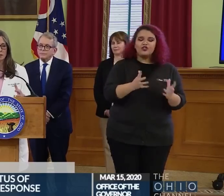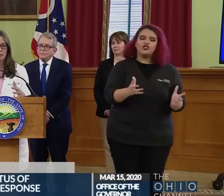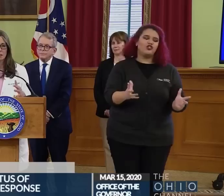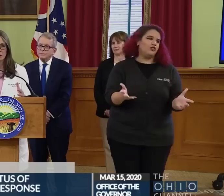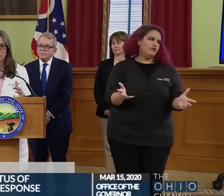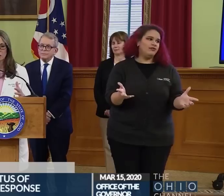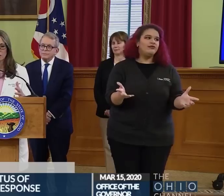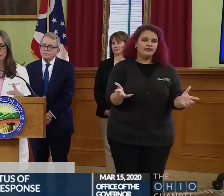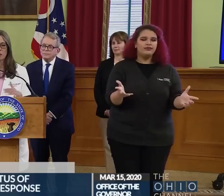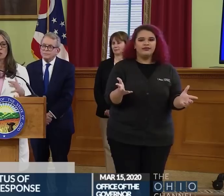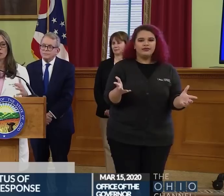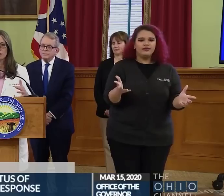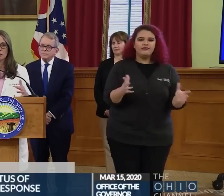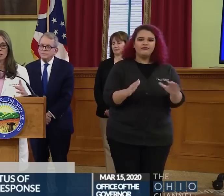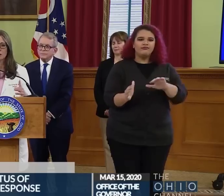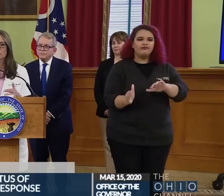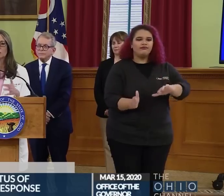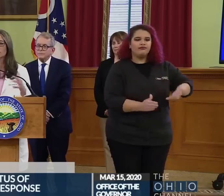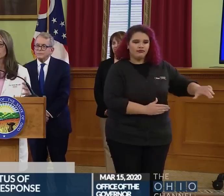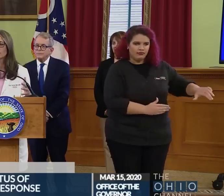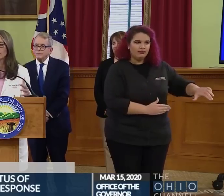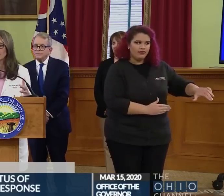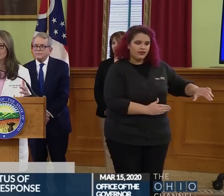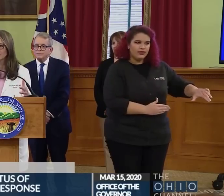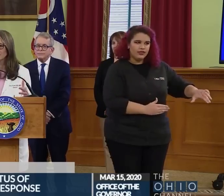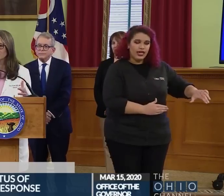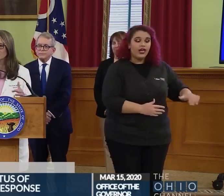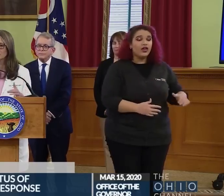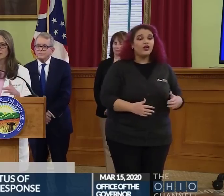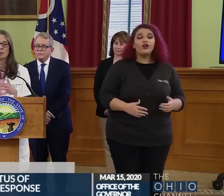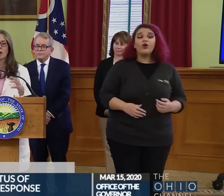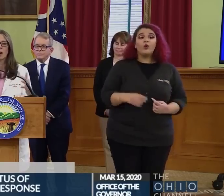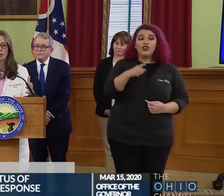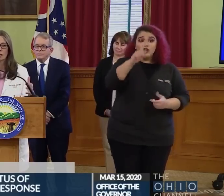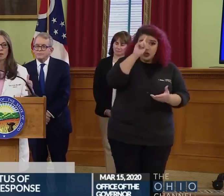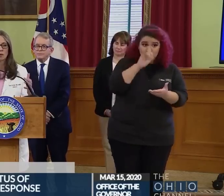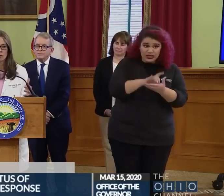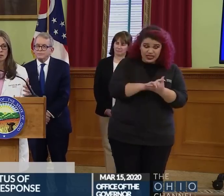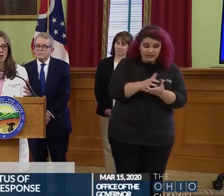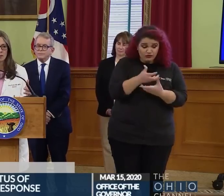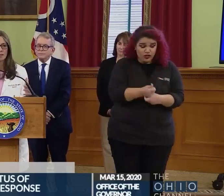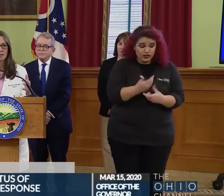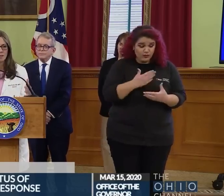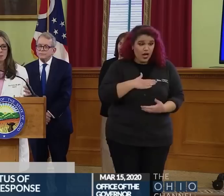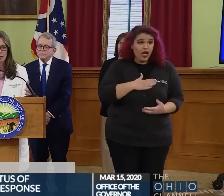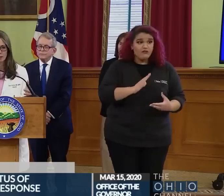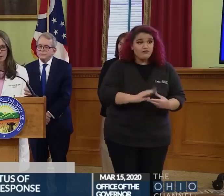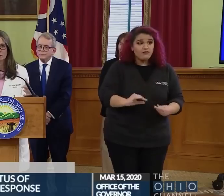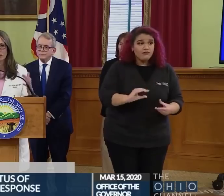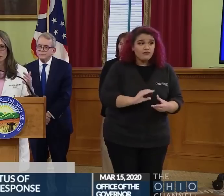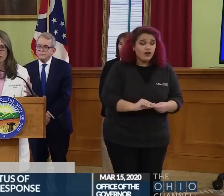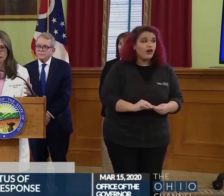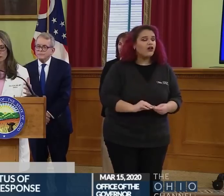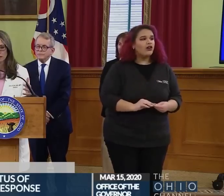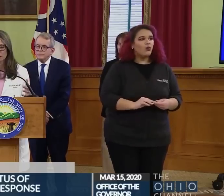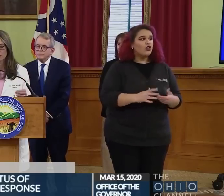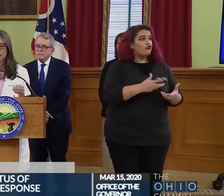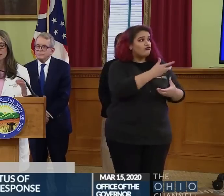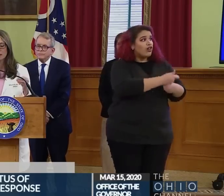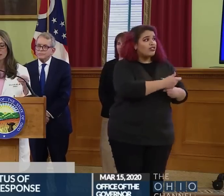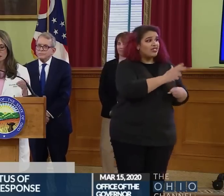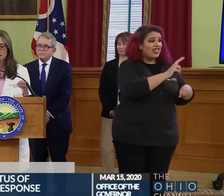to, whether you believe me or you believe the national experts, this will all become so clear to all of us day by day as we get our heads